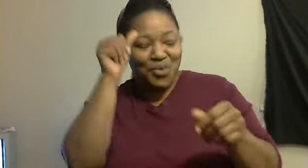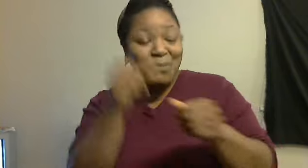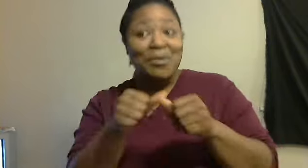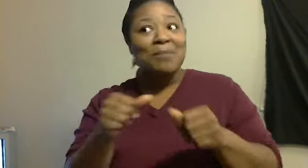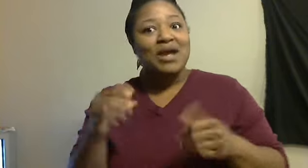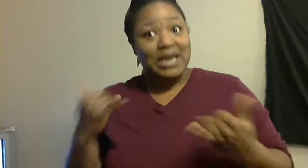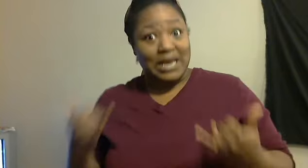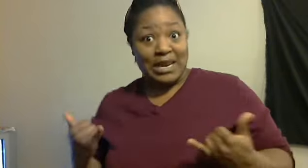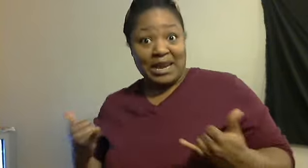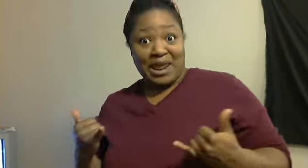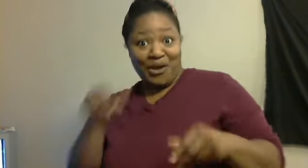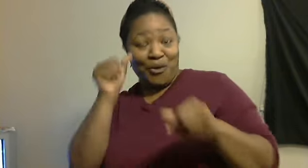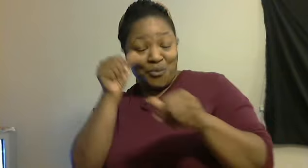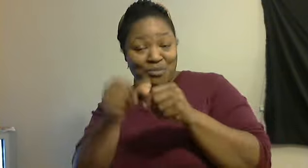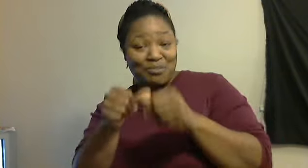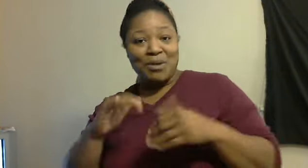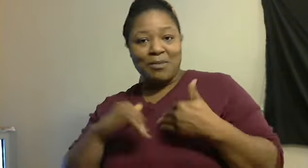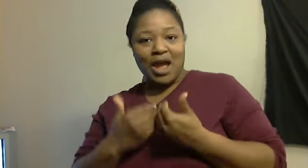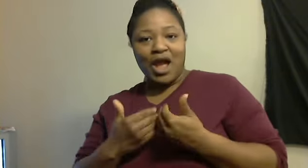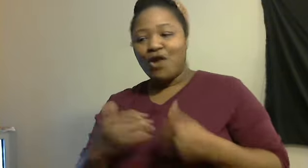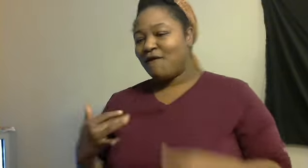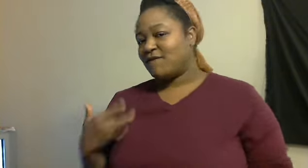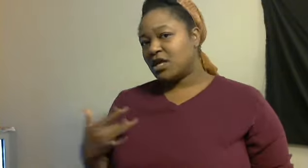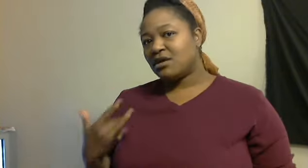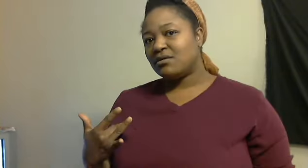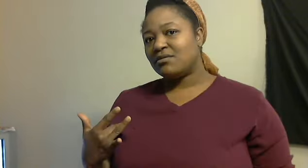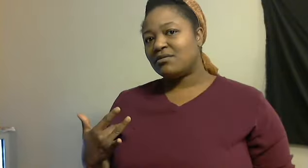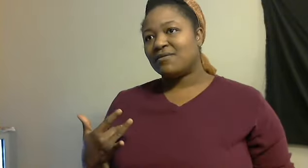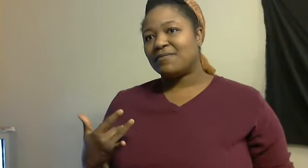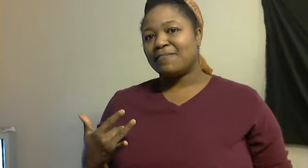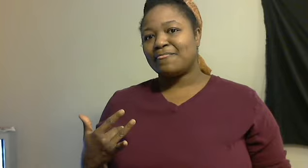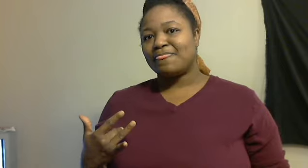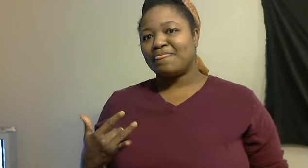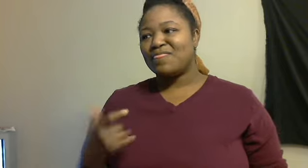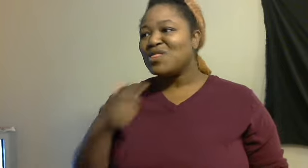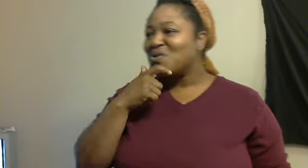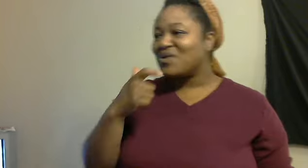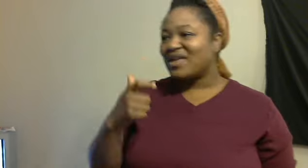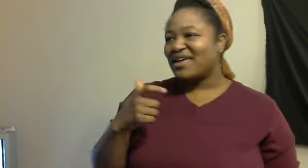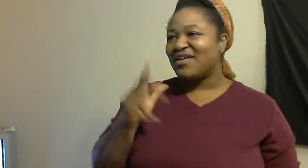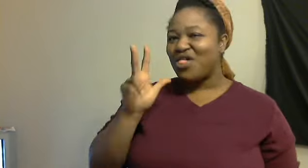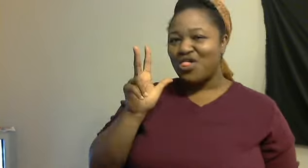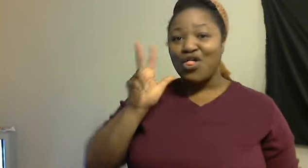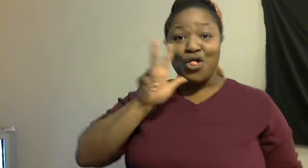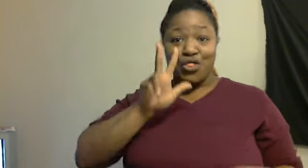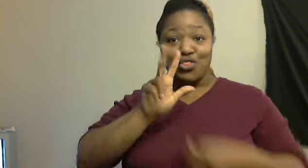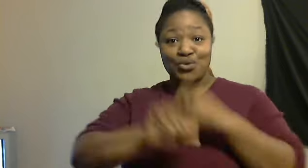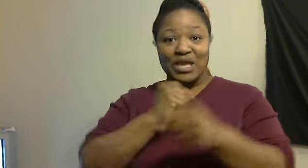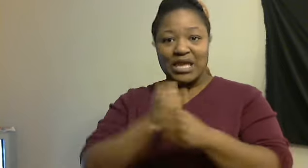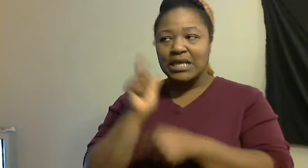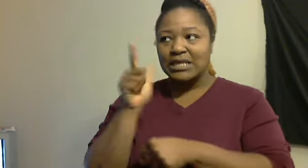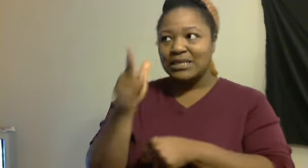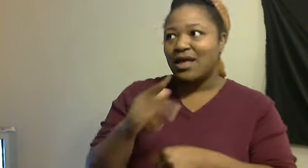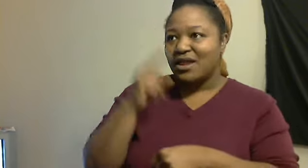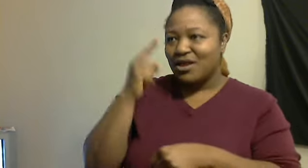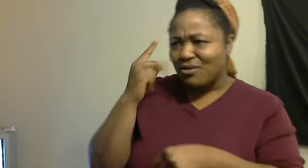want you to watch this video in like 3 years, and remember how you felt when you're watching it now, and you're going to be, oh my God, this was so easy,